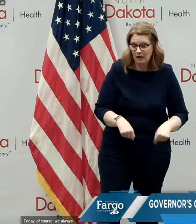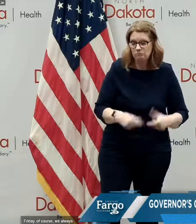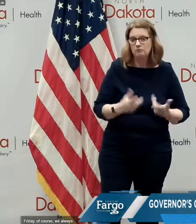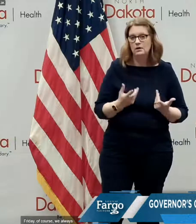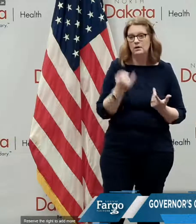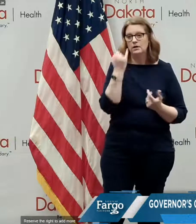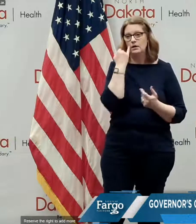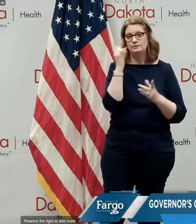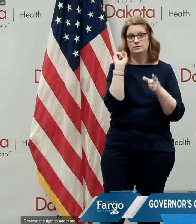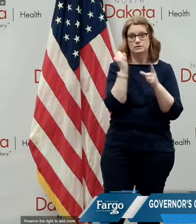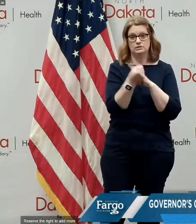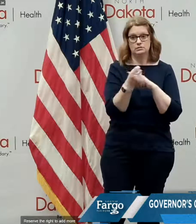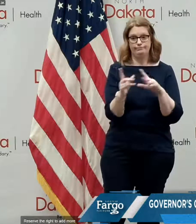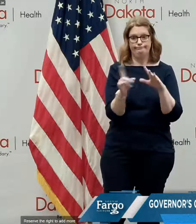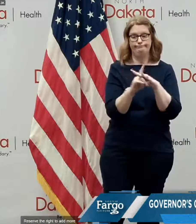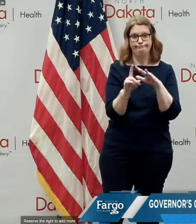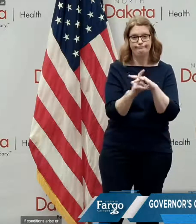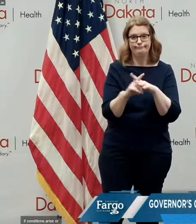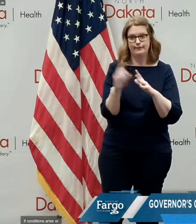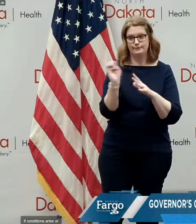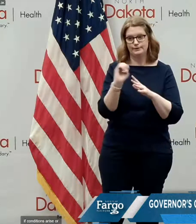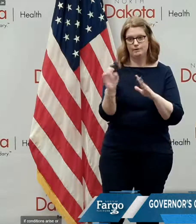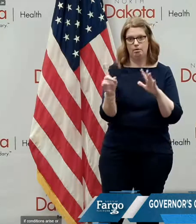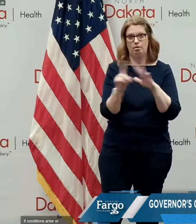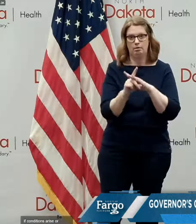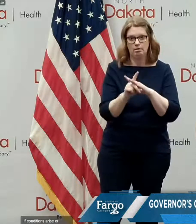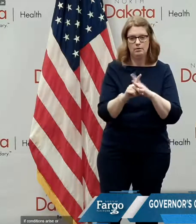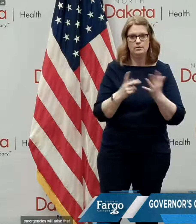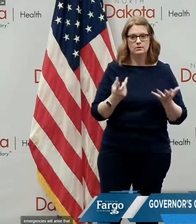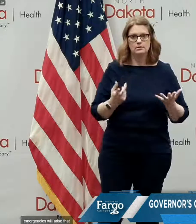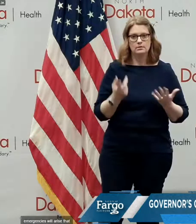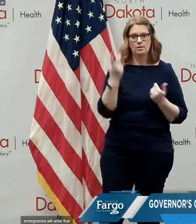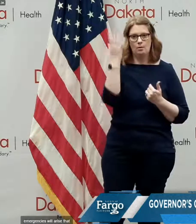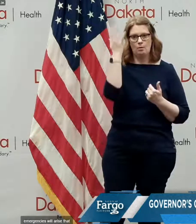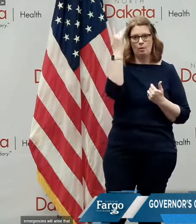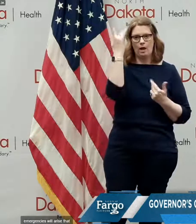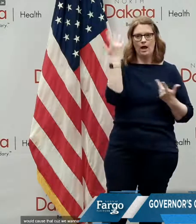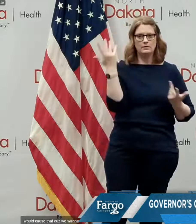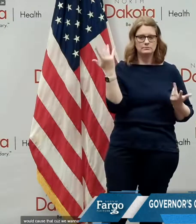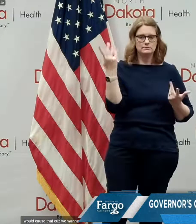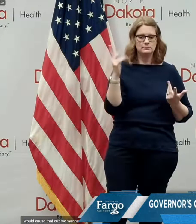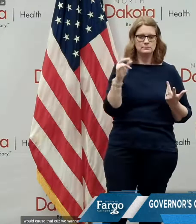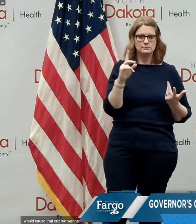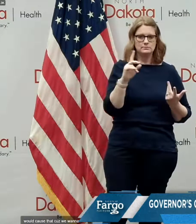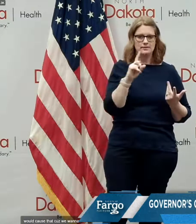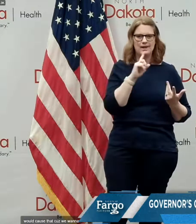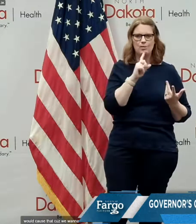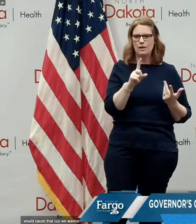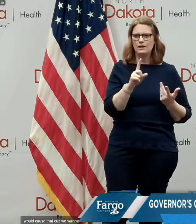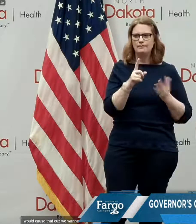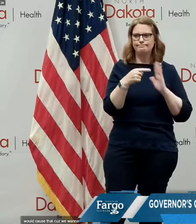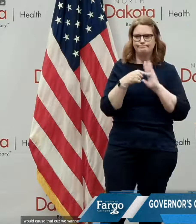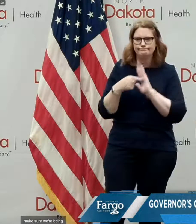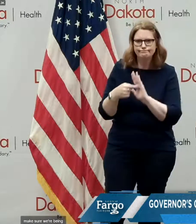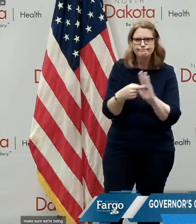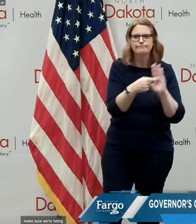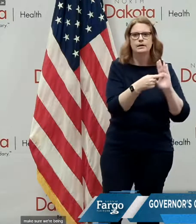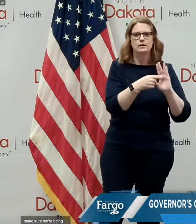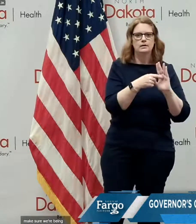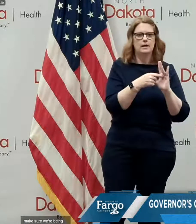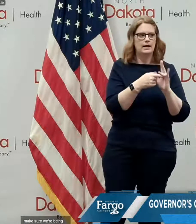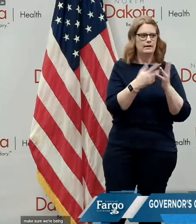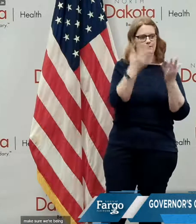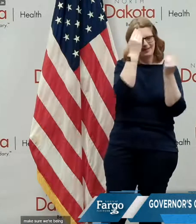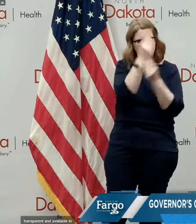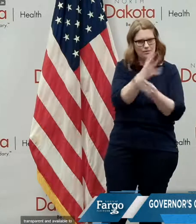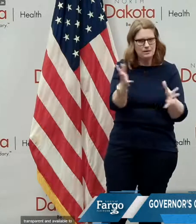conditions arise or emergencies would arise that would cause that, because we want to make sure we're being transparent and available to everyone. But